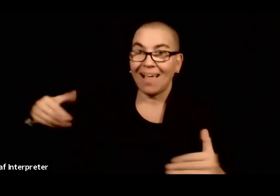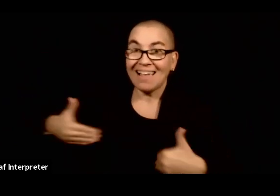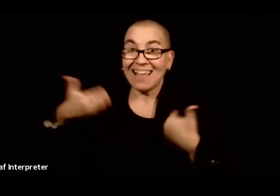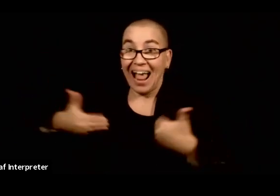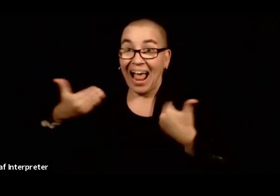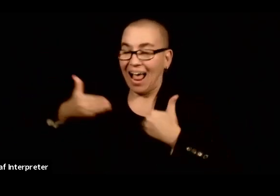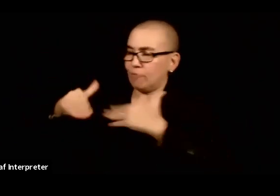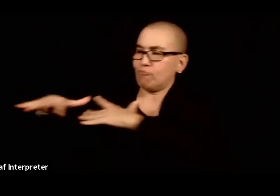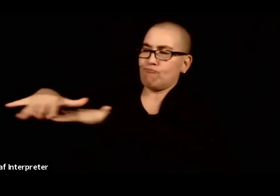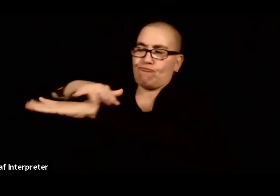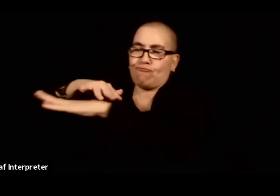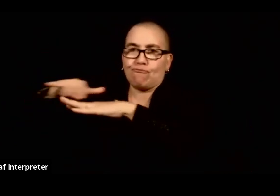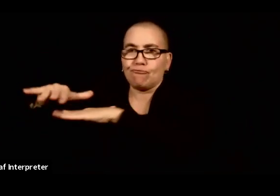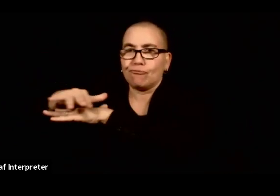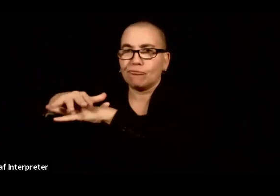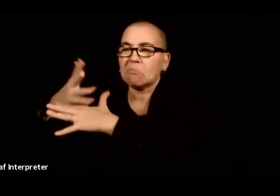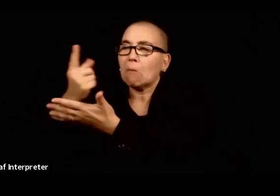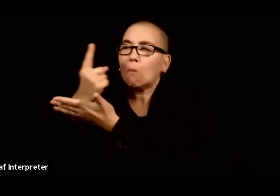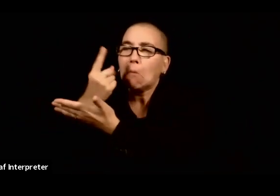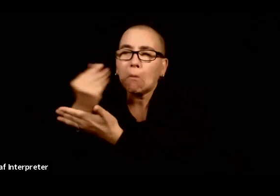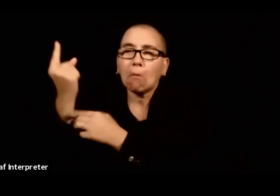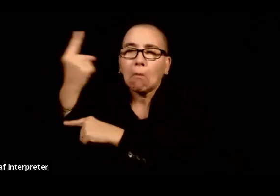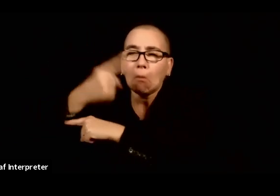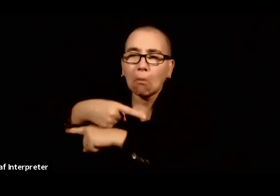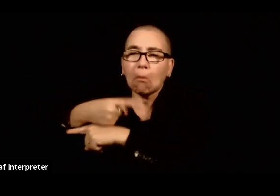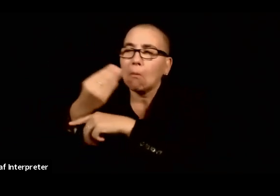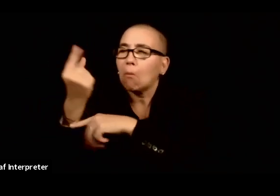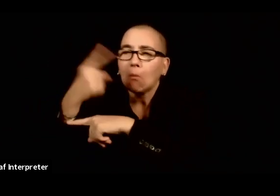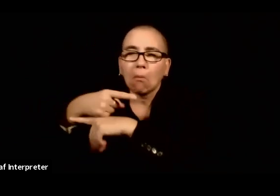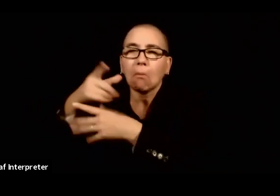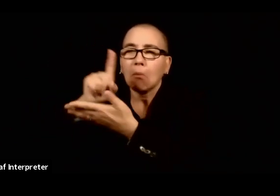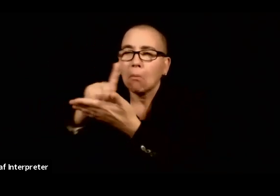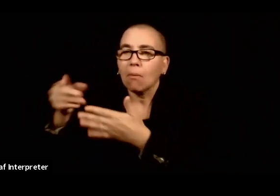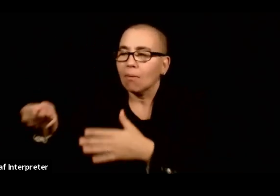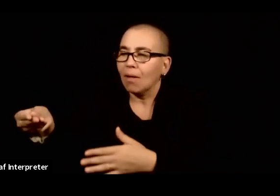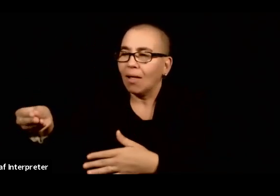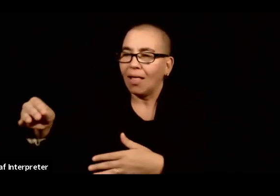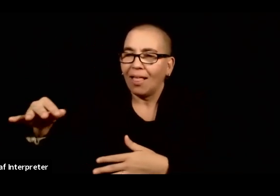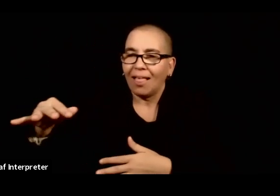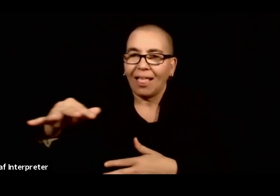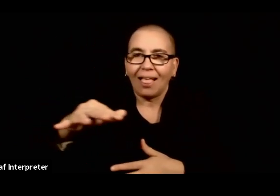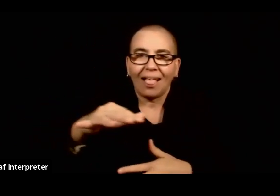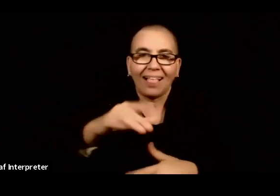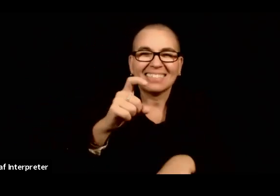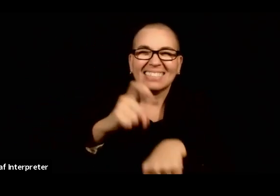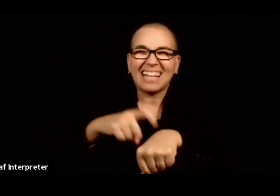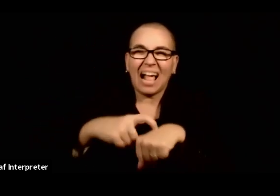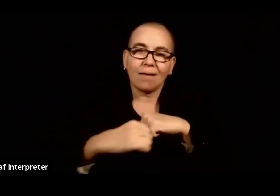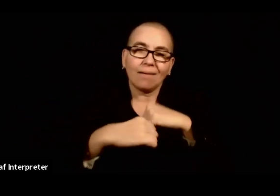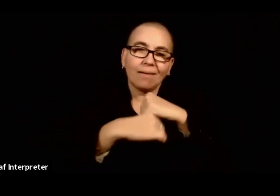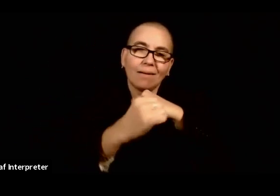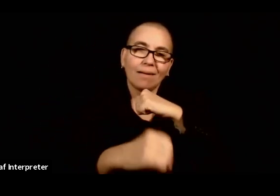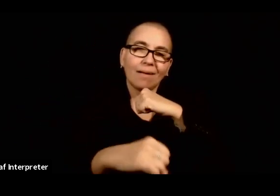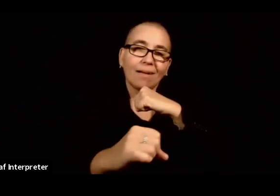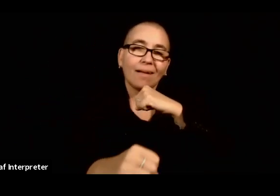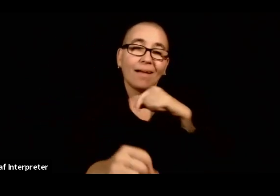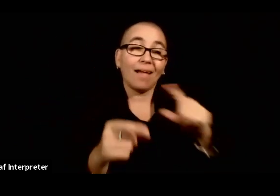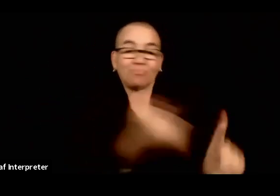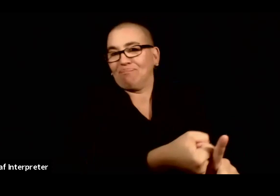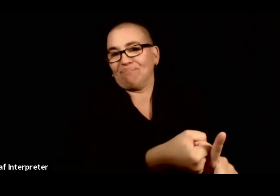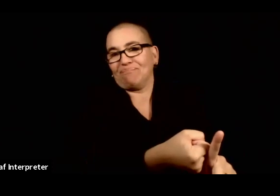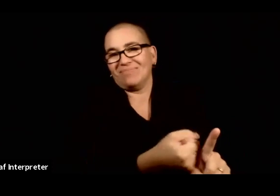be engaged with vulnerable populations. And so one of the concerns that we've been seeing more recently as we've seen cases in